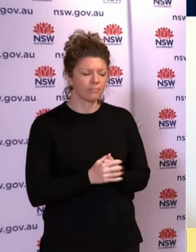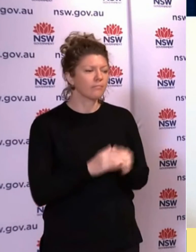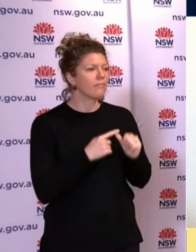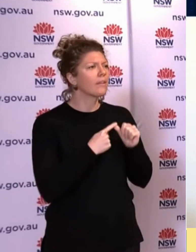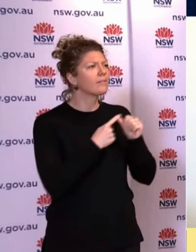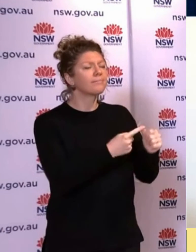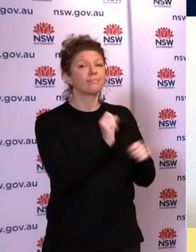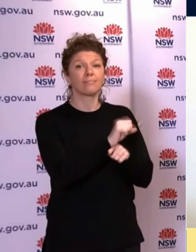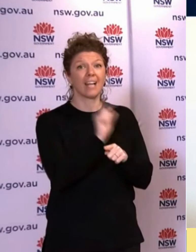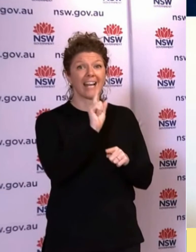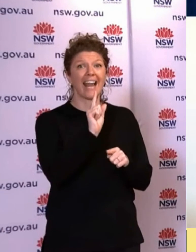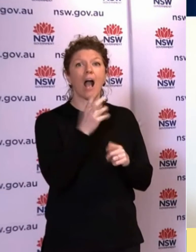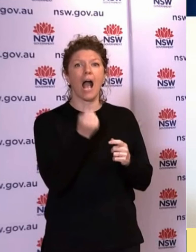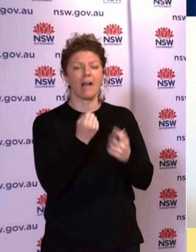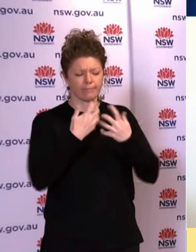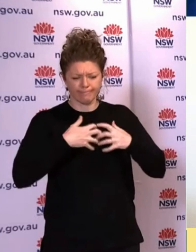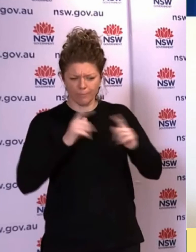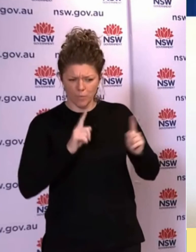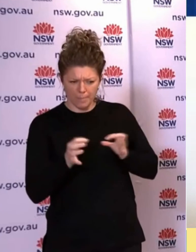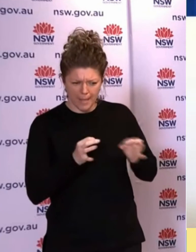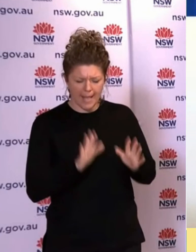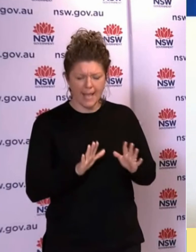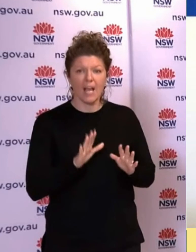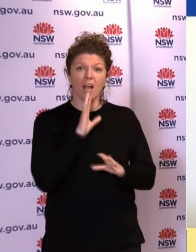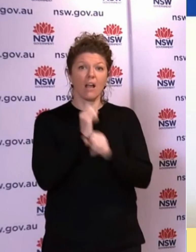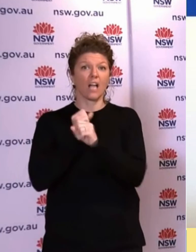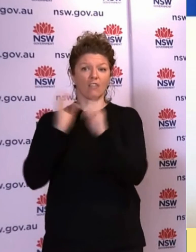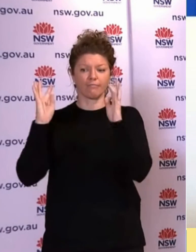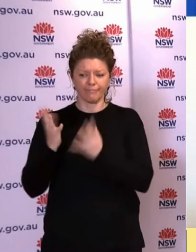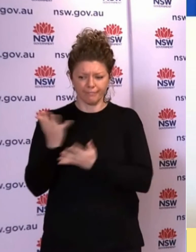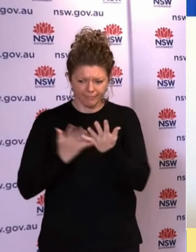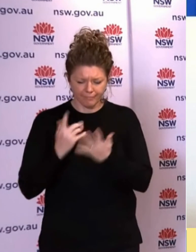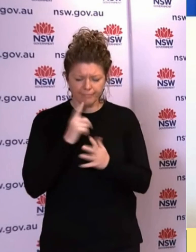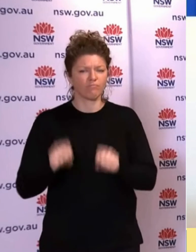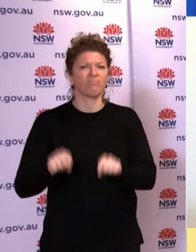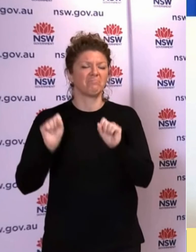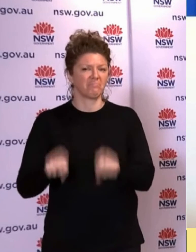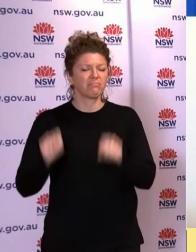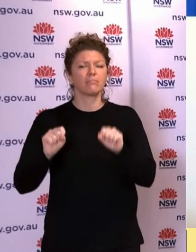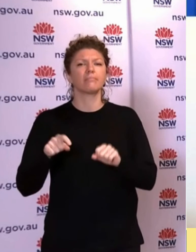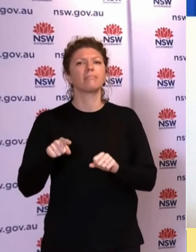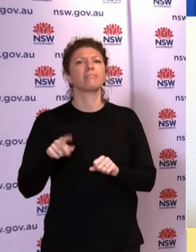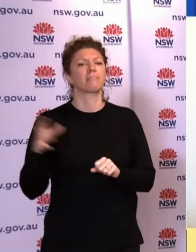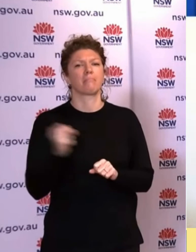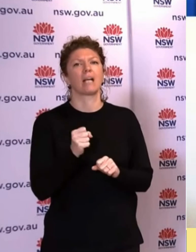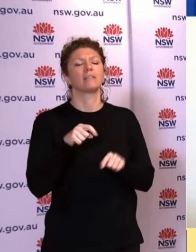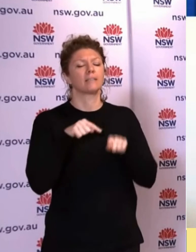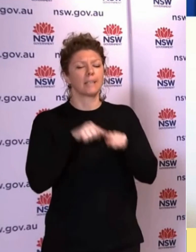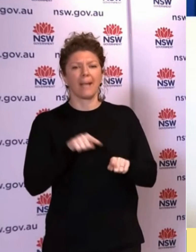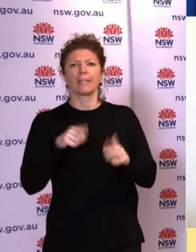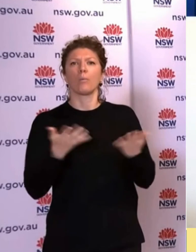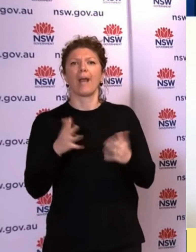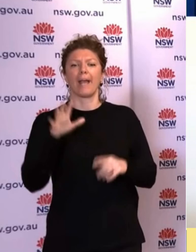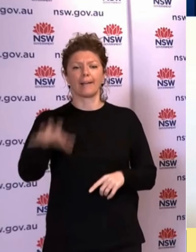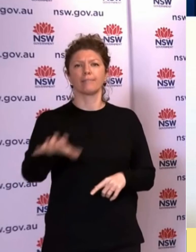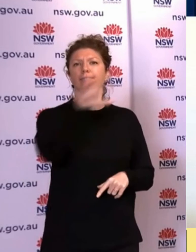moment. The aged care workers, National Cabinet decided that it would be done by jurisdiction